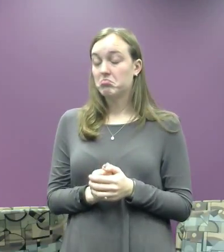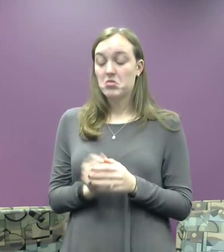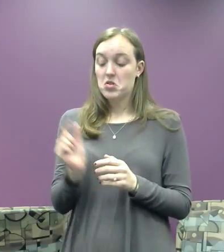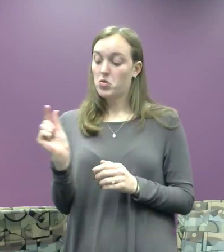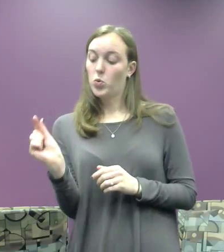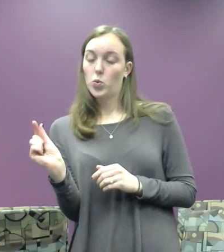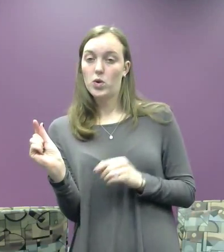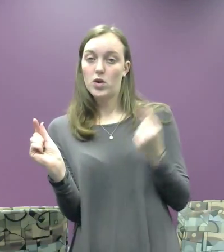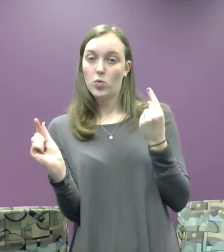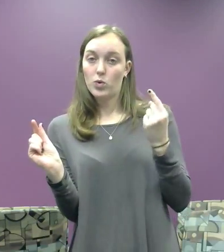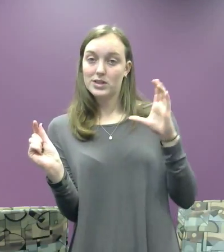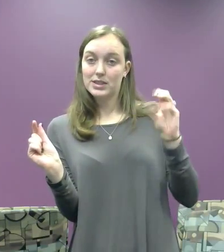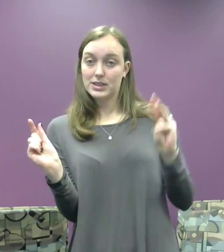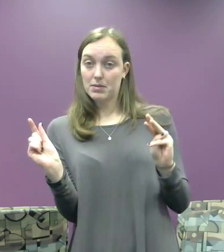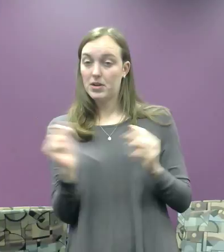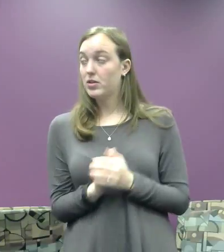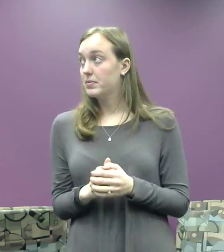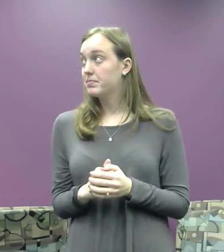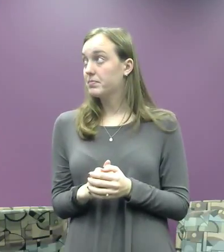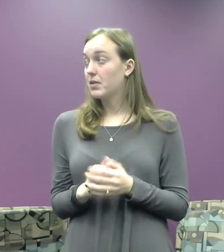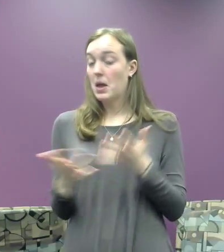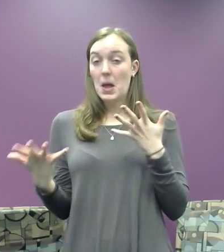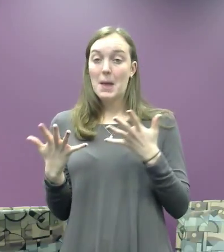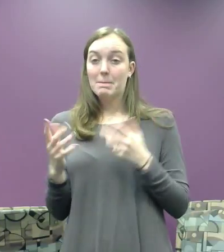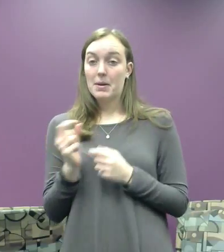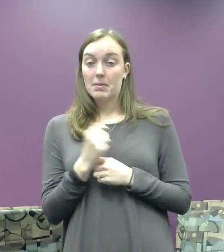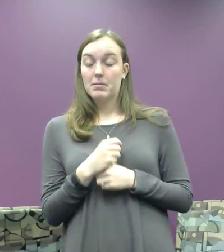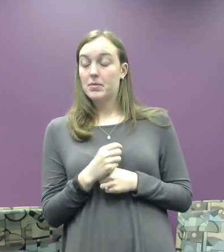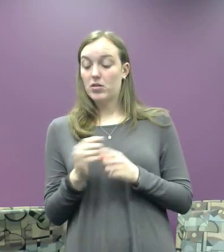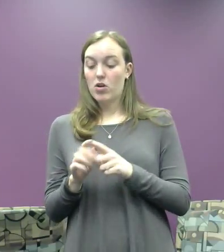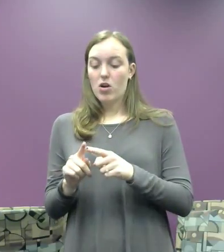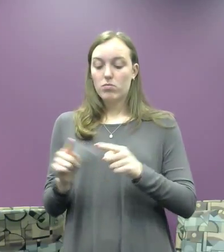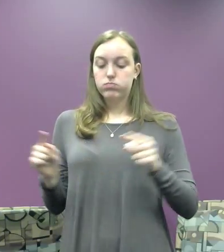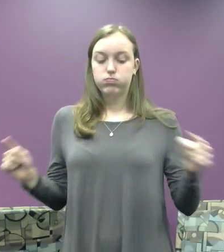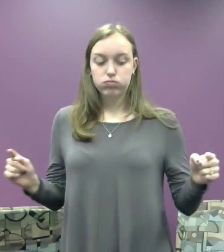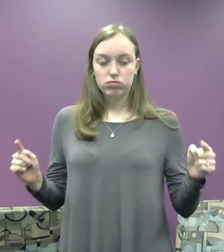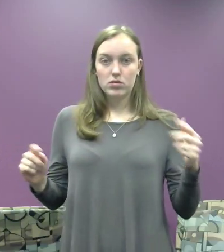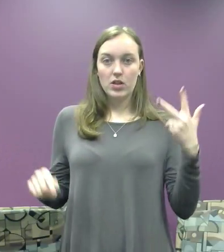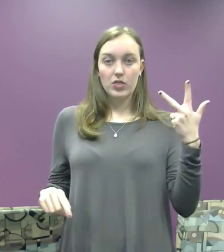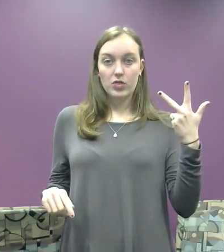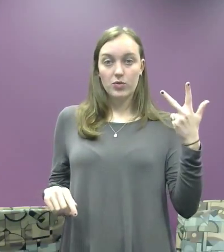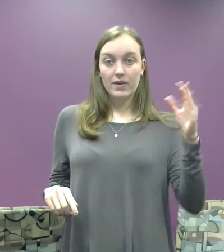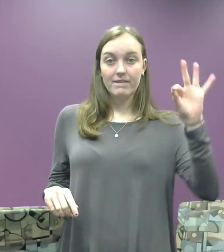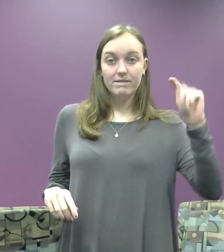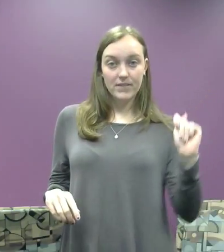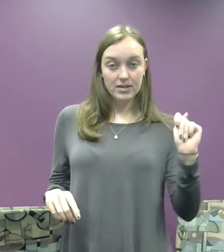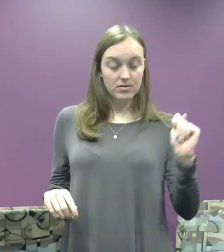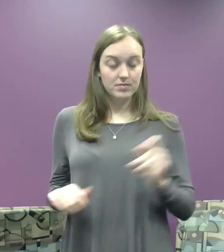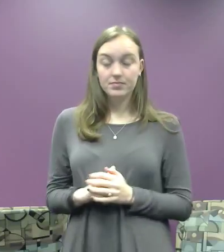centimeter. Some of the segments may be about 3 feet. Let's go to that first, the yard. Or a little bigger